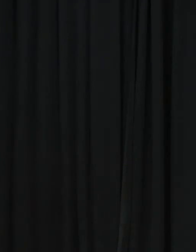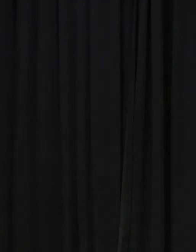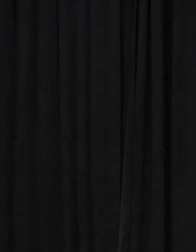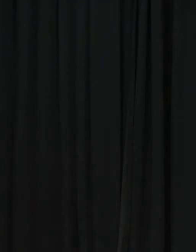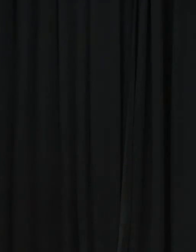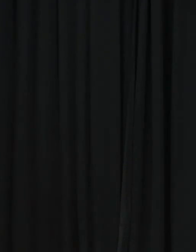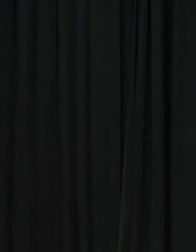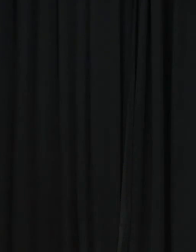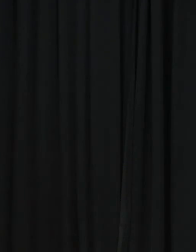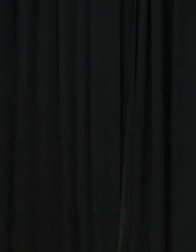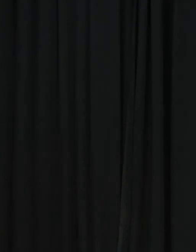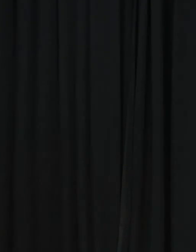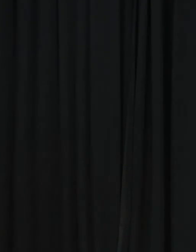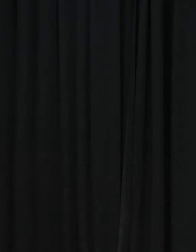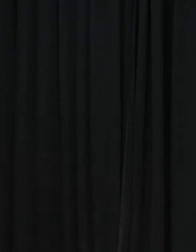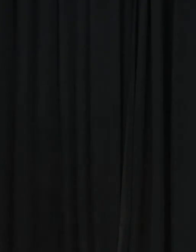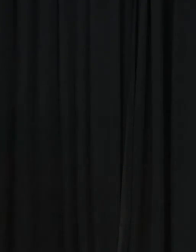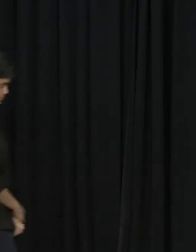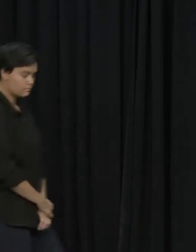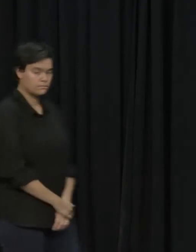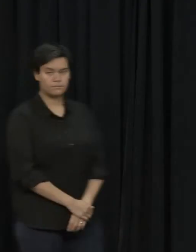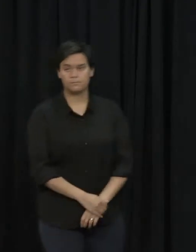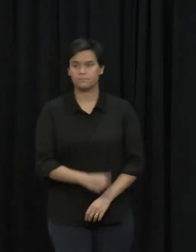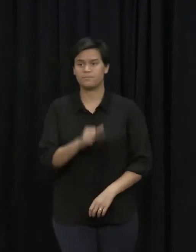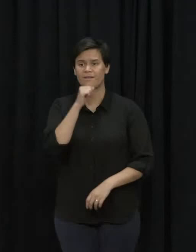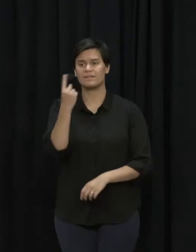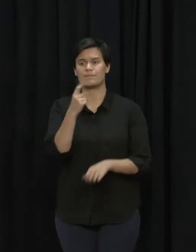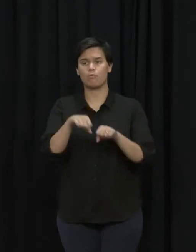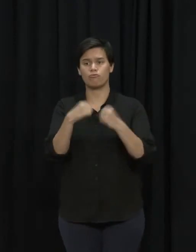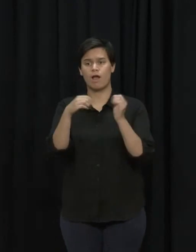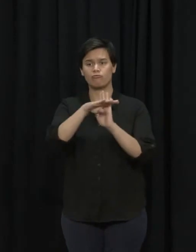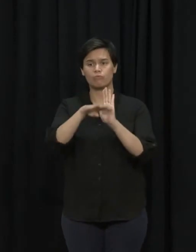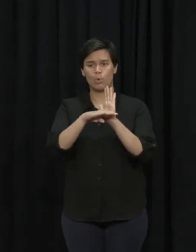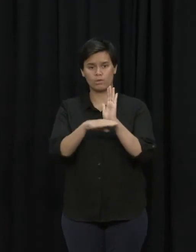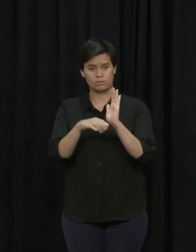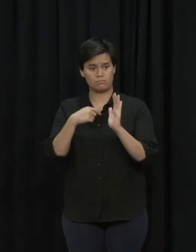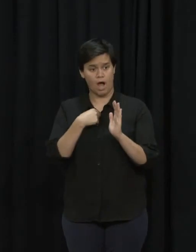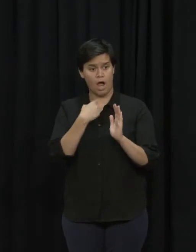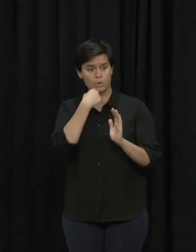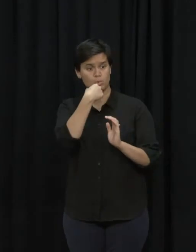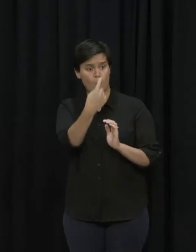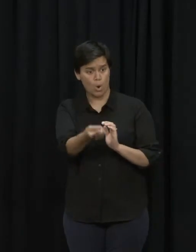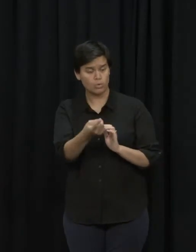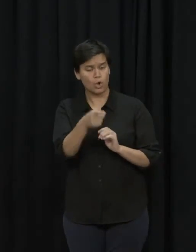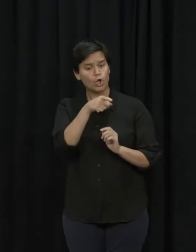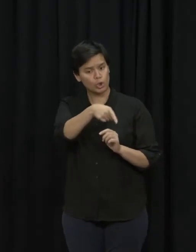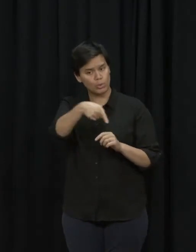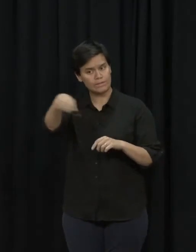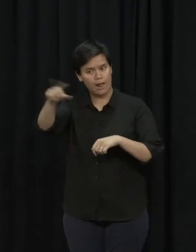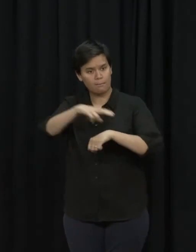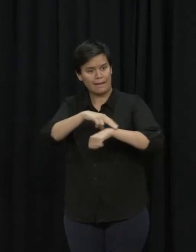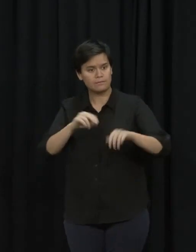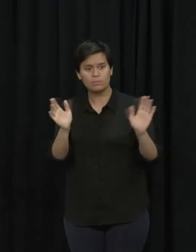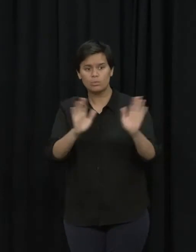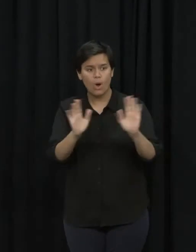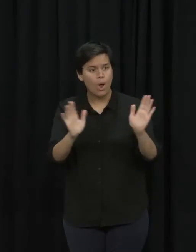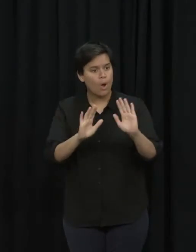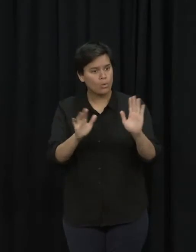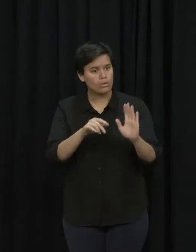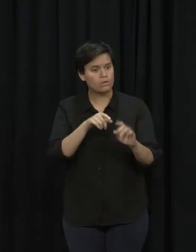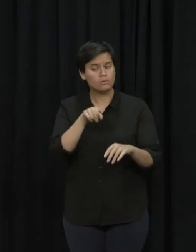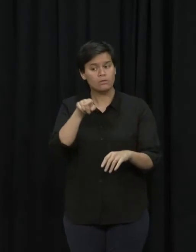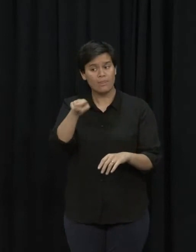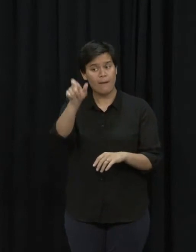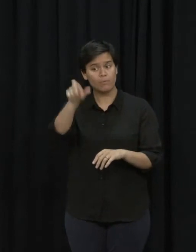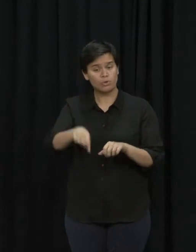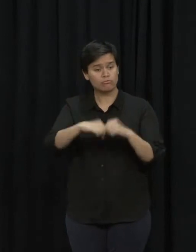tell them to go home. If you see someone on a bus who's without a mask and you have a spare one, share it. I'm not